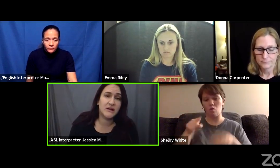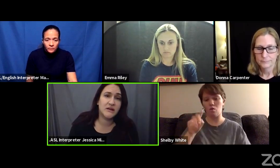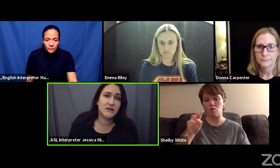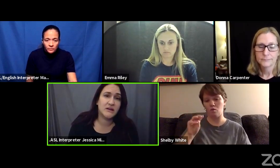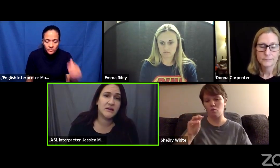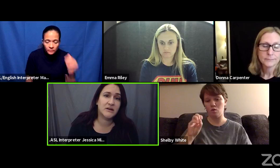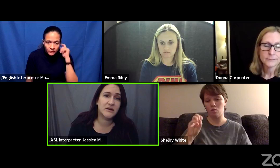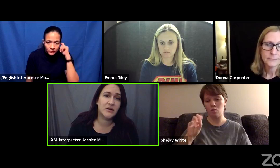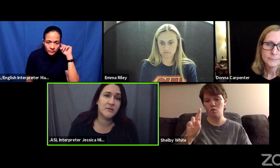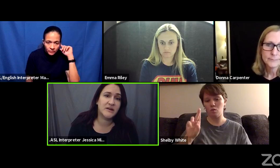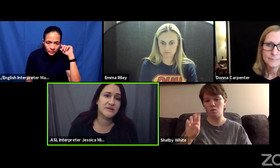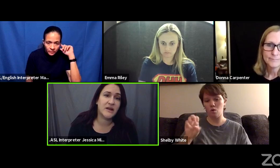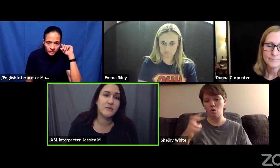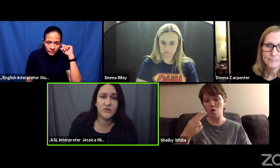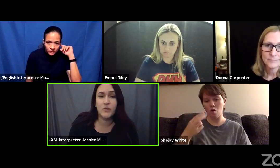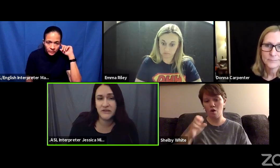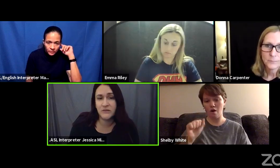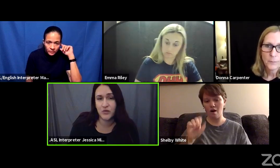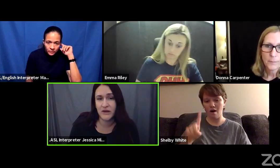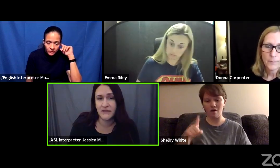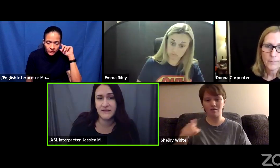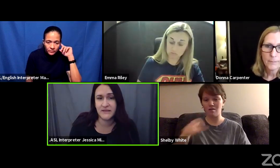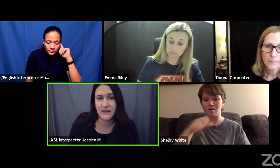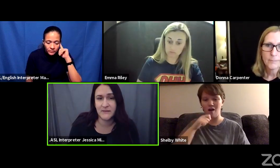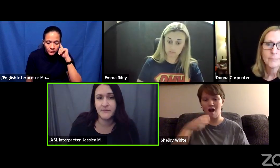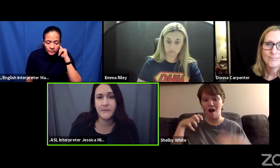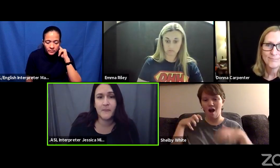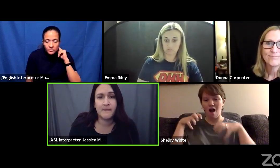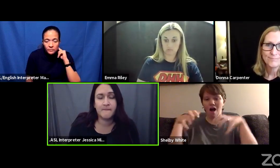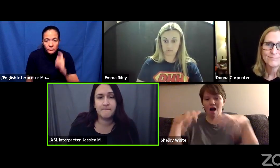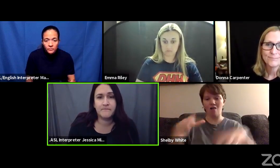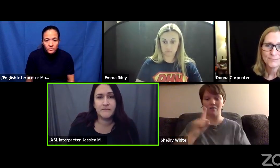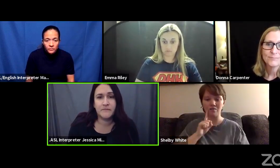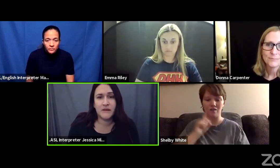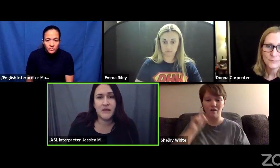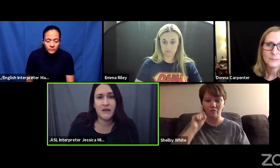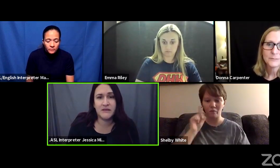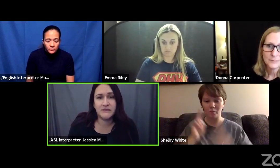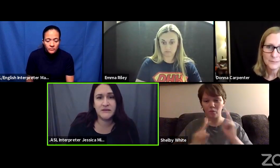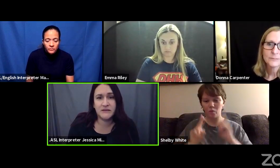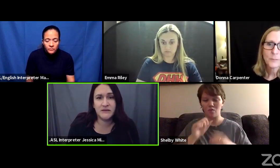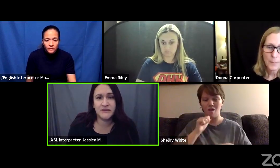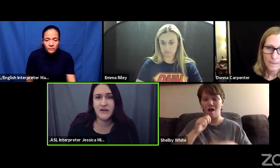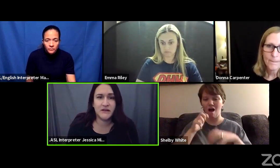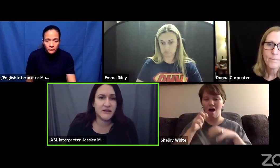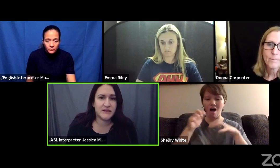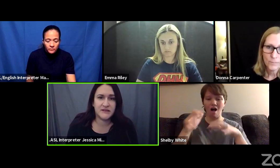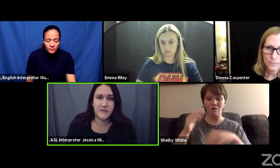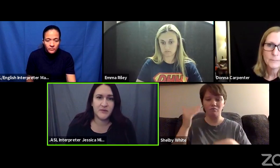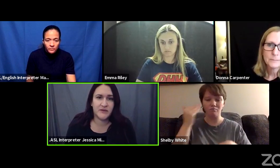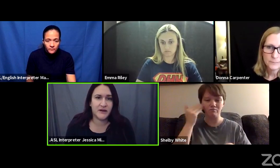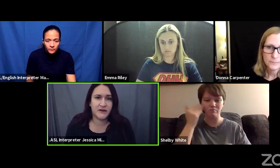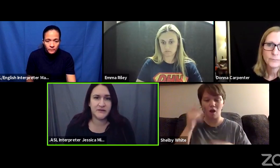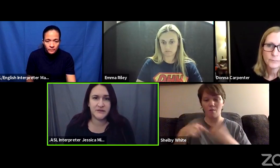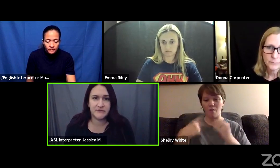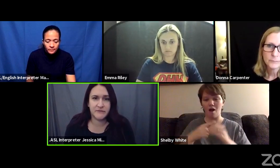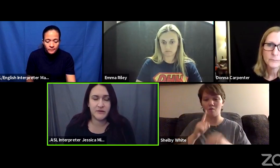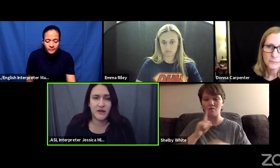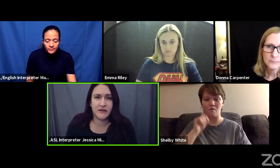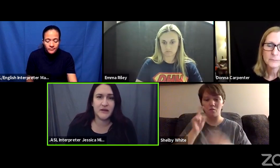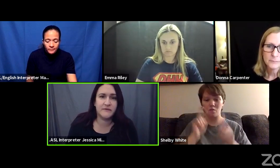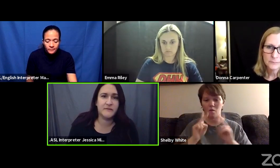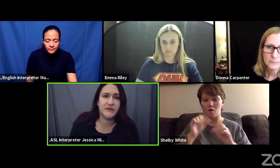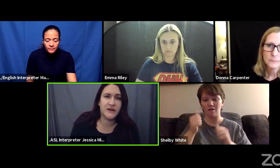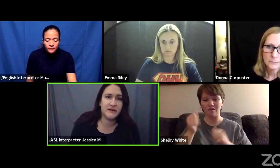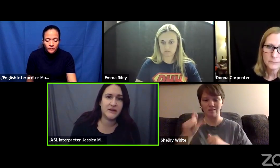I got her because I was going to Moorhead State, and there's not a lot of deaf people there. There's,